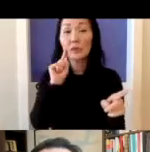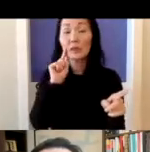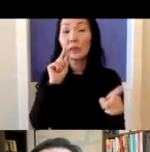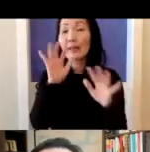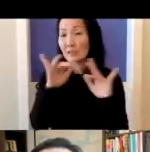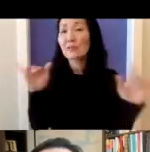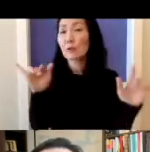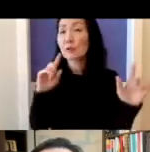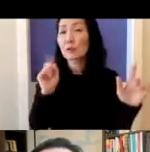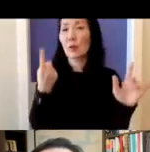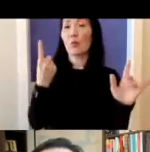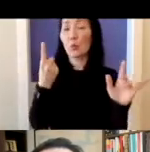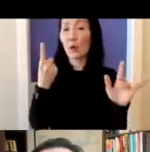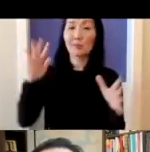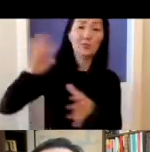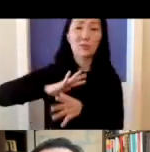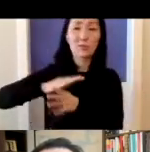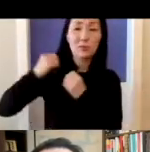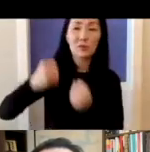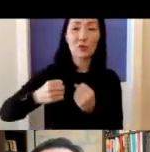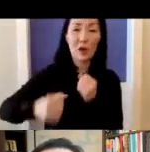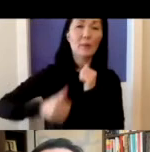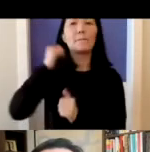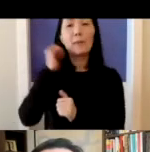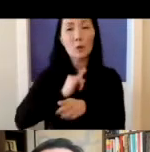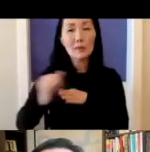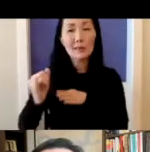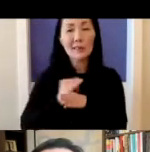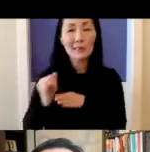single sector that is dominant